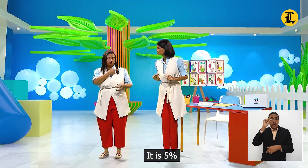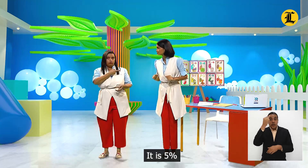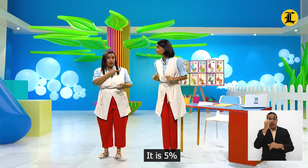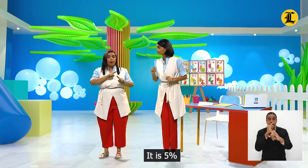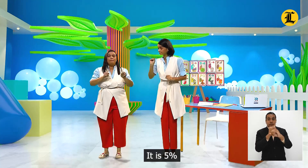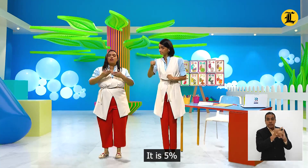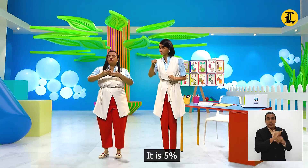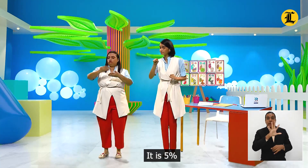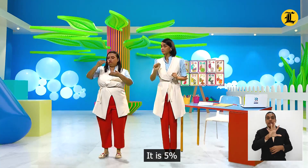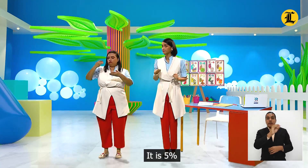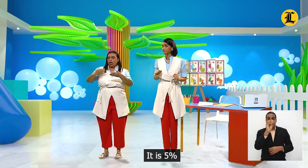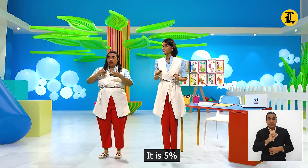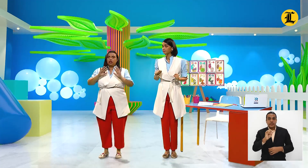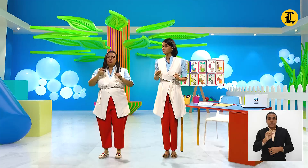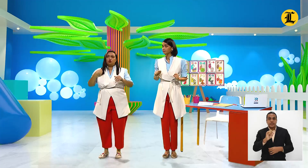is 5%.